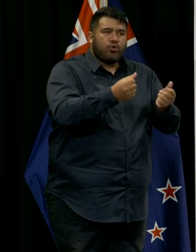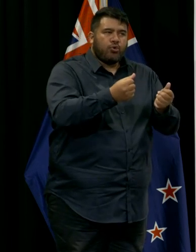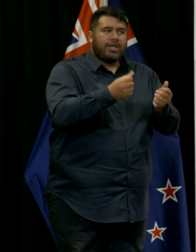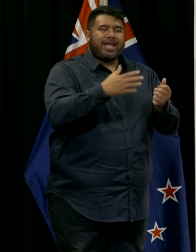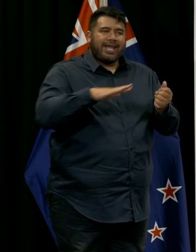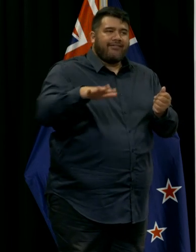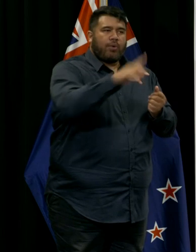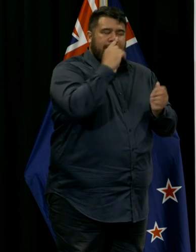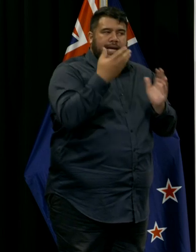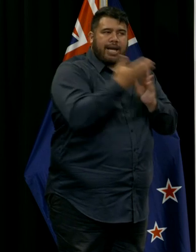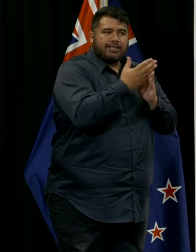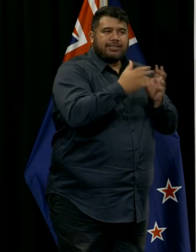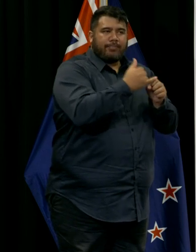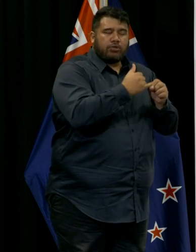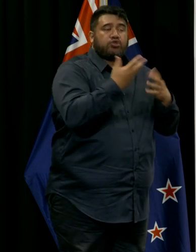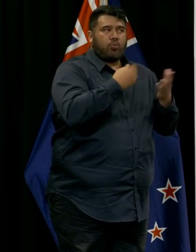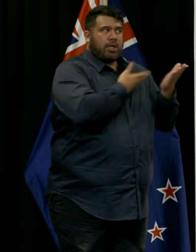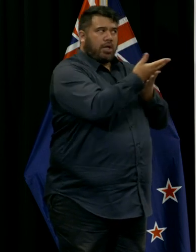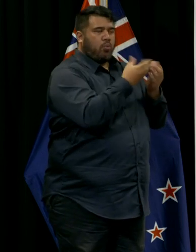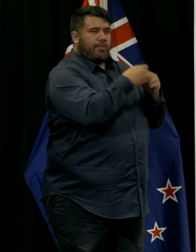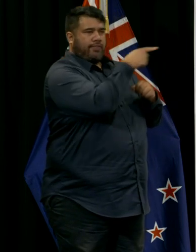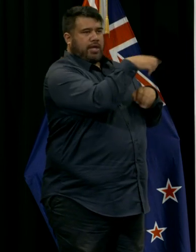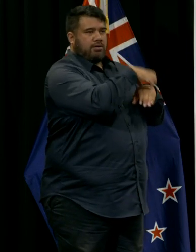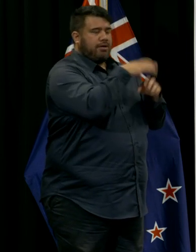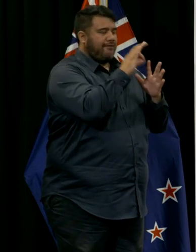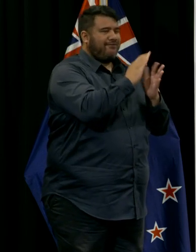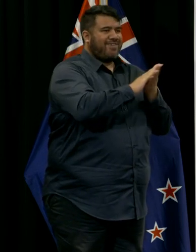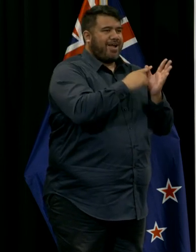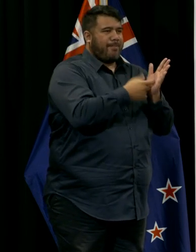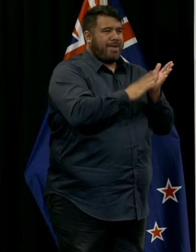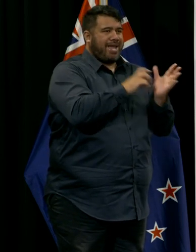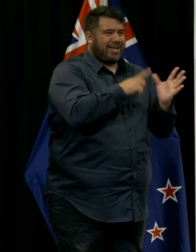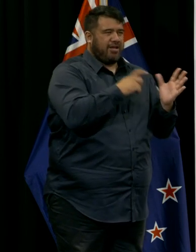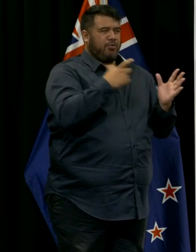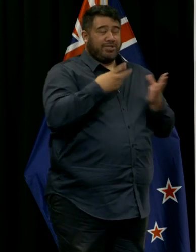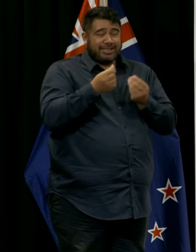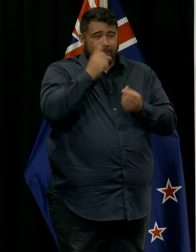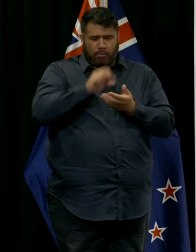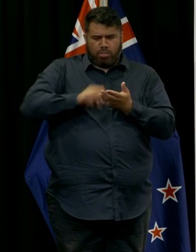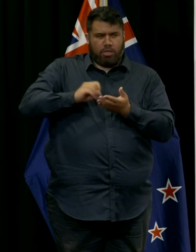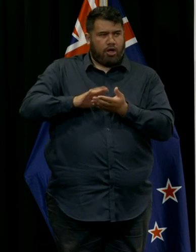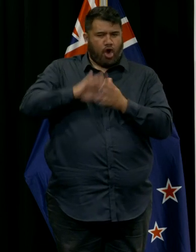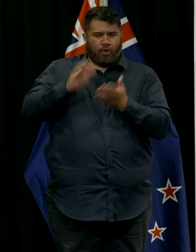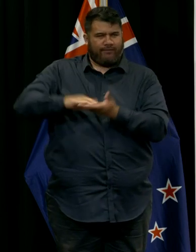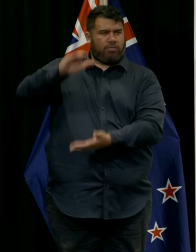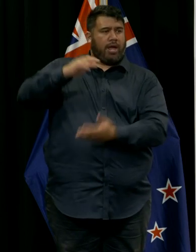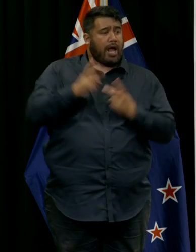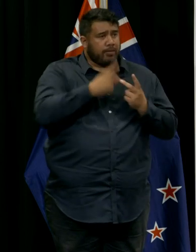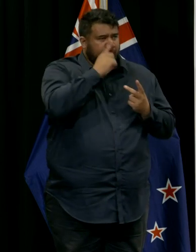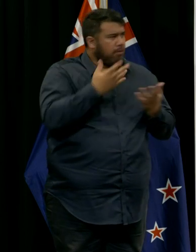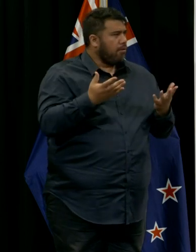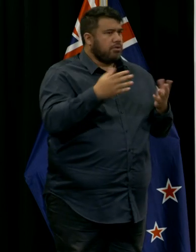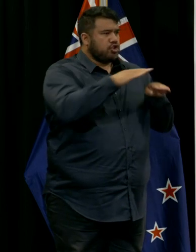the pharmaceuticals they need because others have them stockpiled at home. So, from later